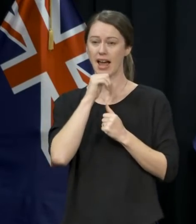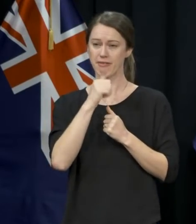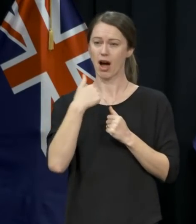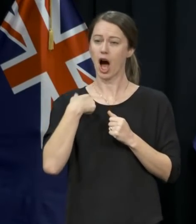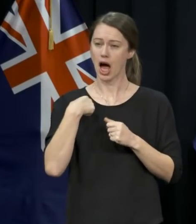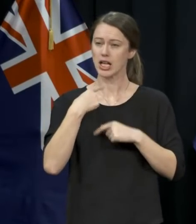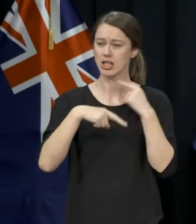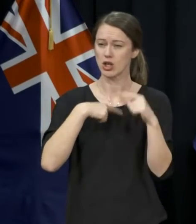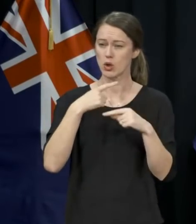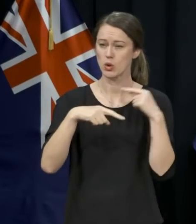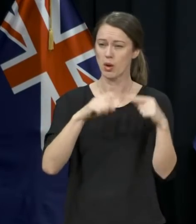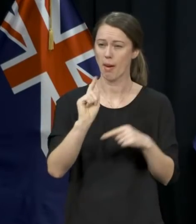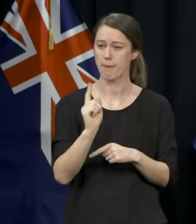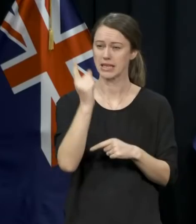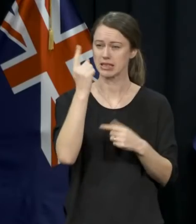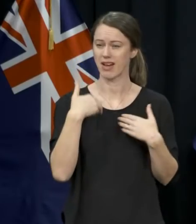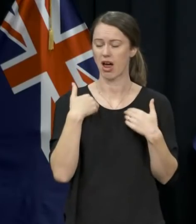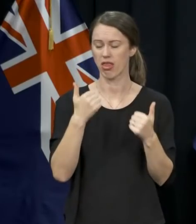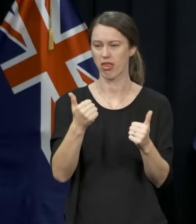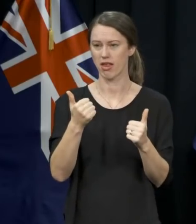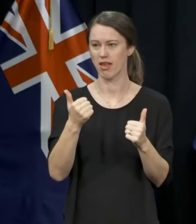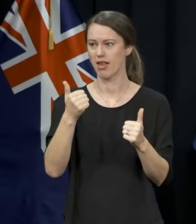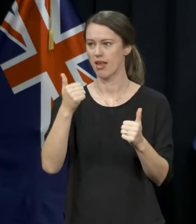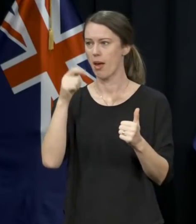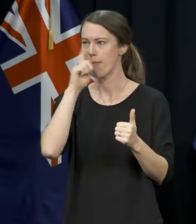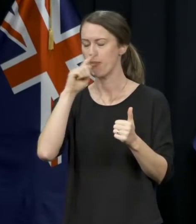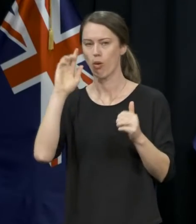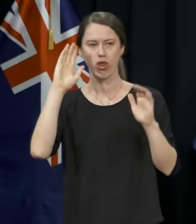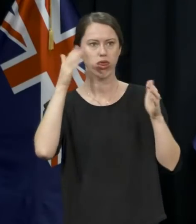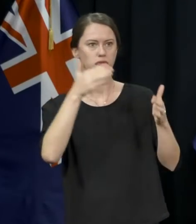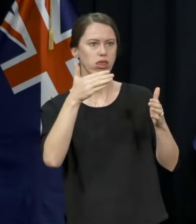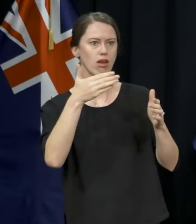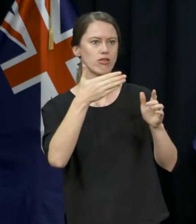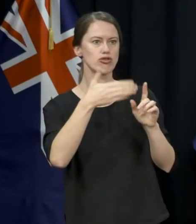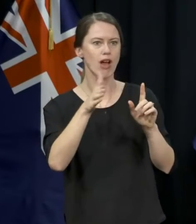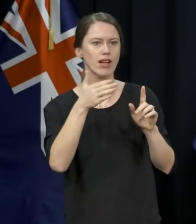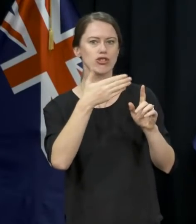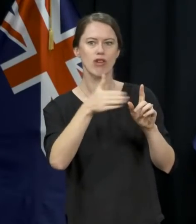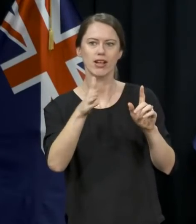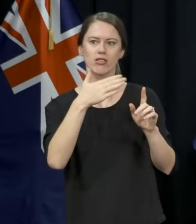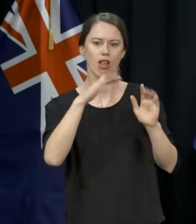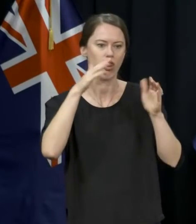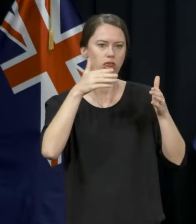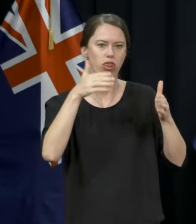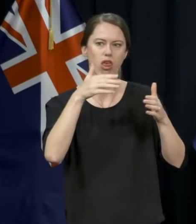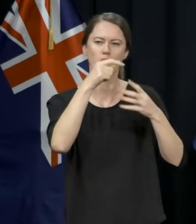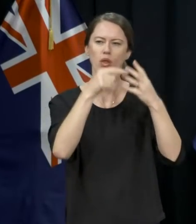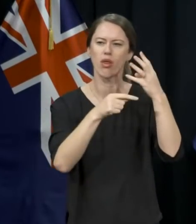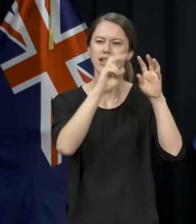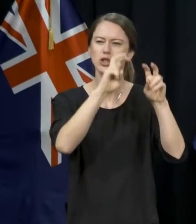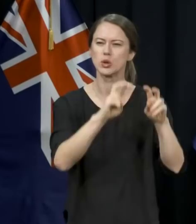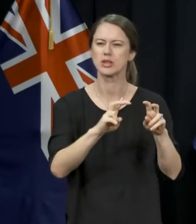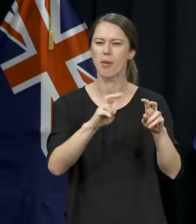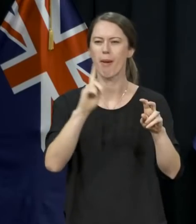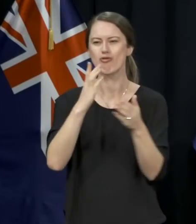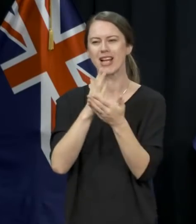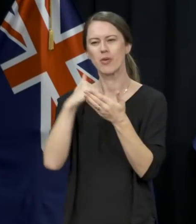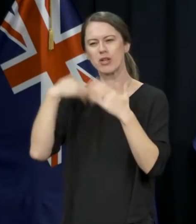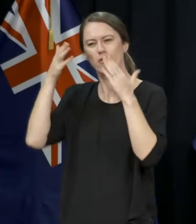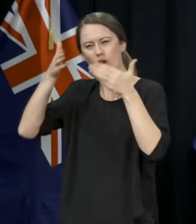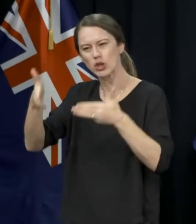continuation in the role is distracting from the government's overall response to COVID-19 and the global pandemic.